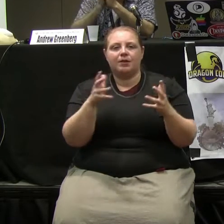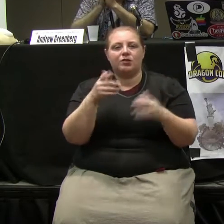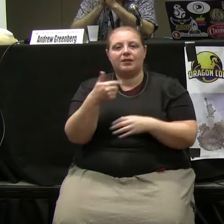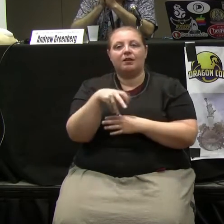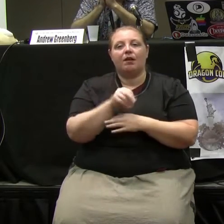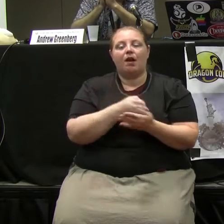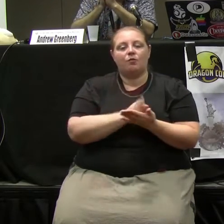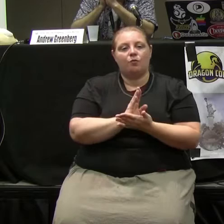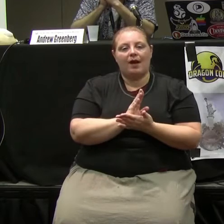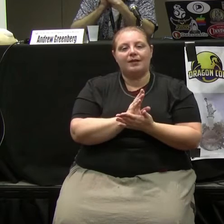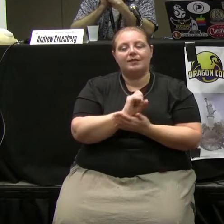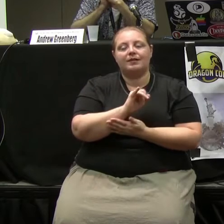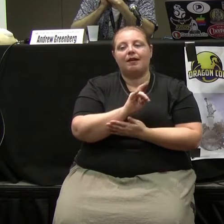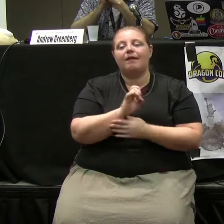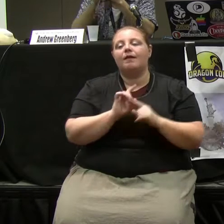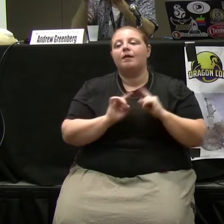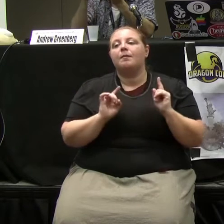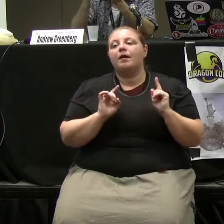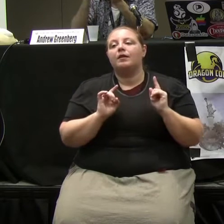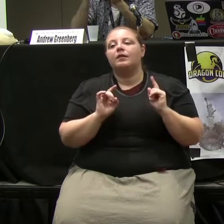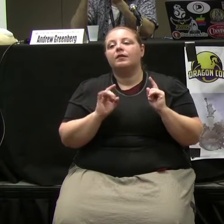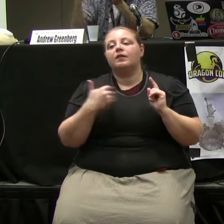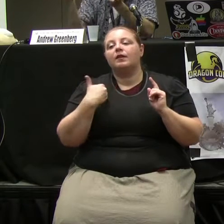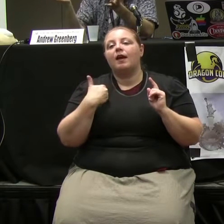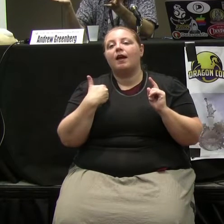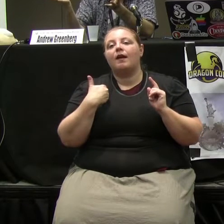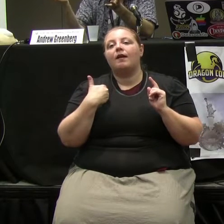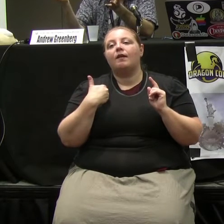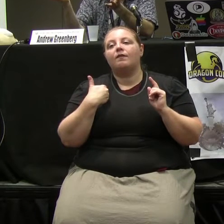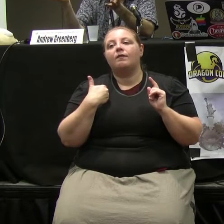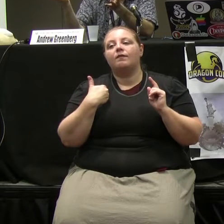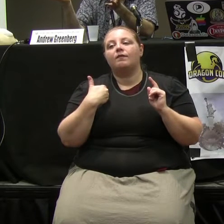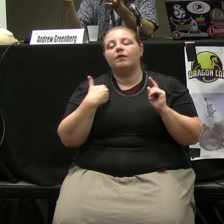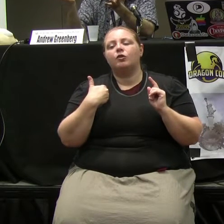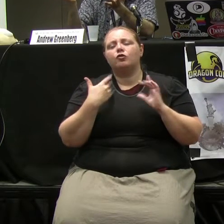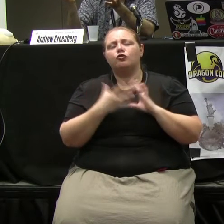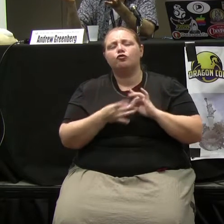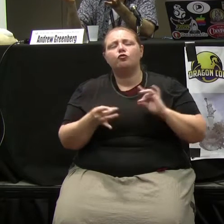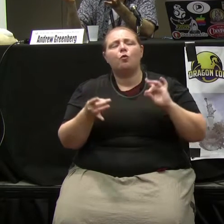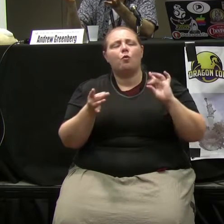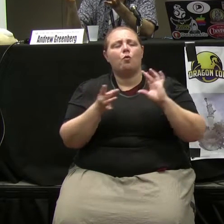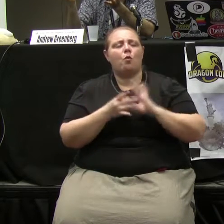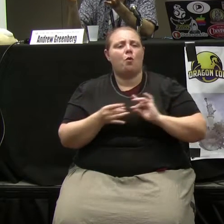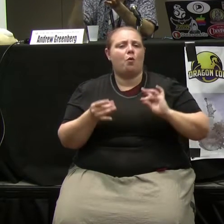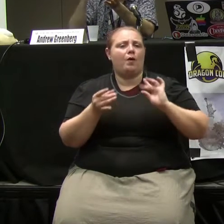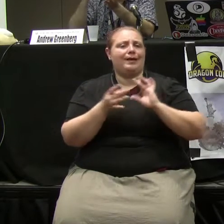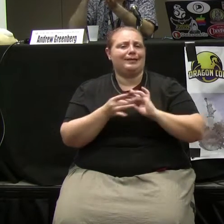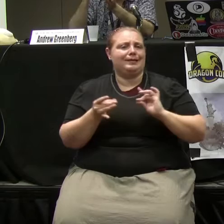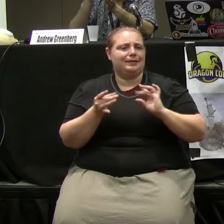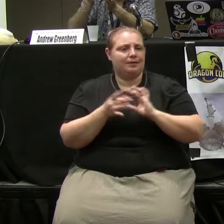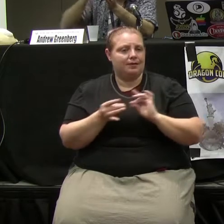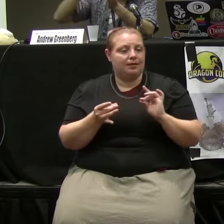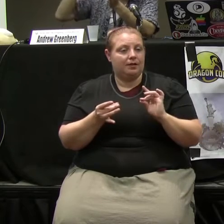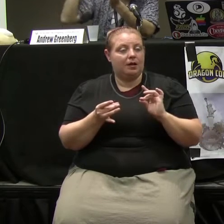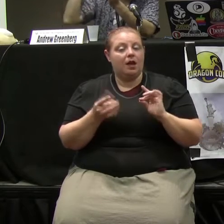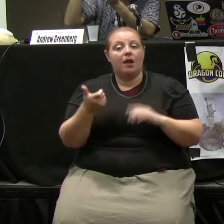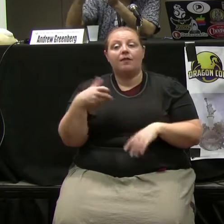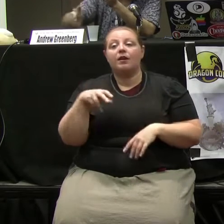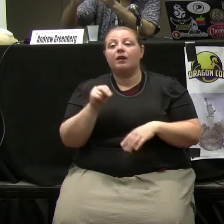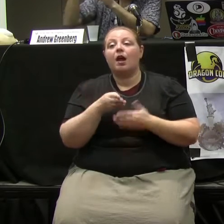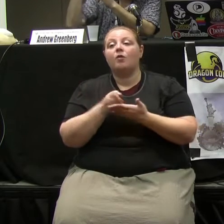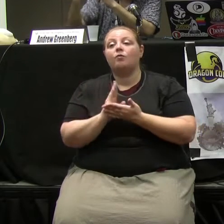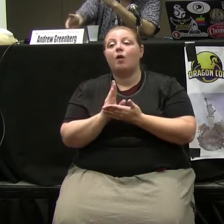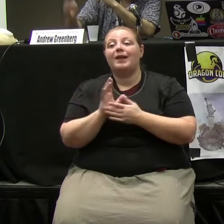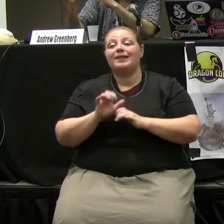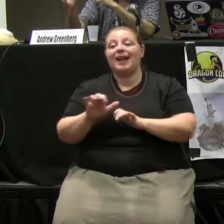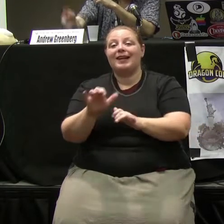side, but I would, and they have got, there's incredibly compelling stories on that side, but the gun rights activists are